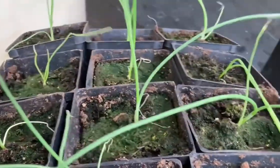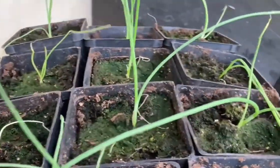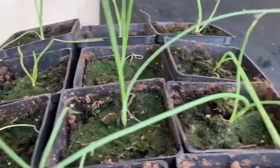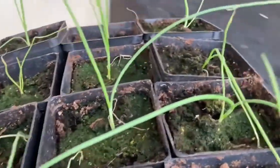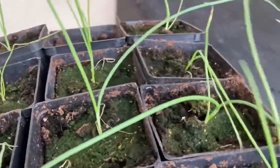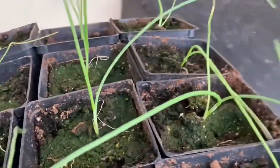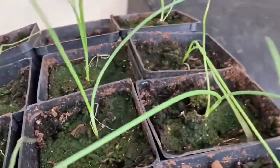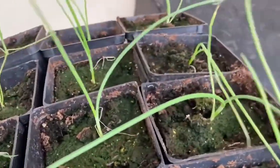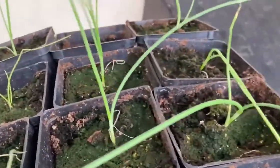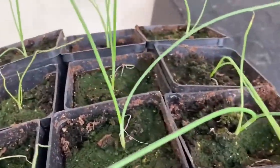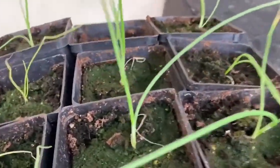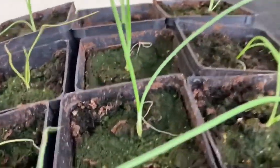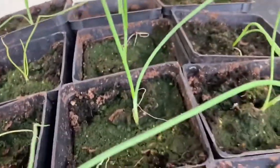slowly.